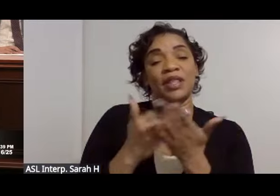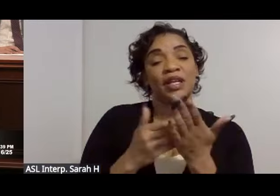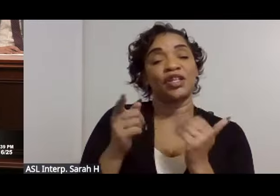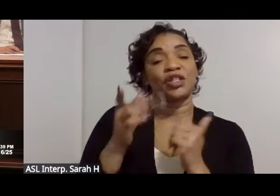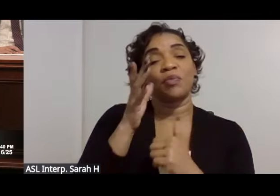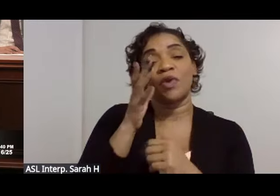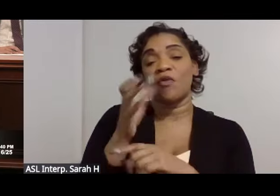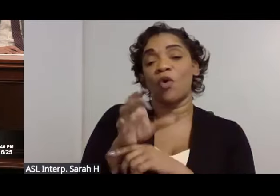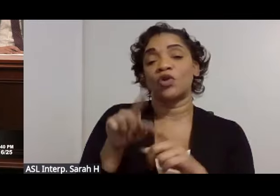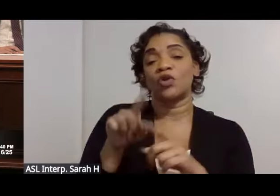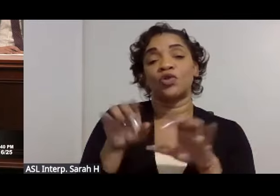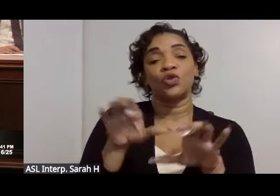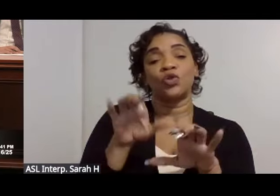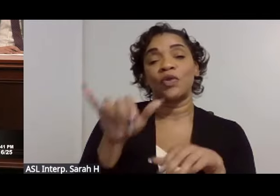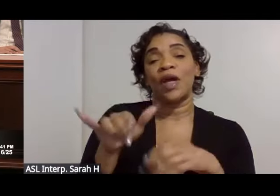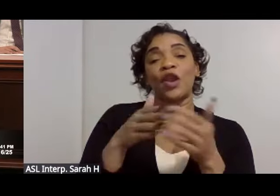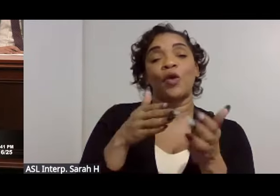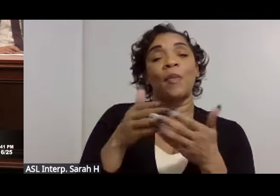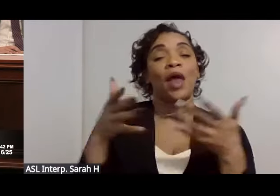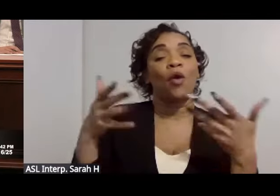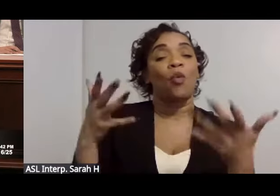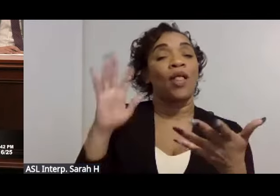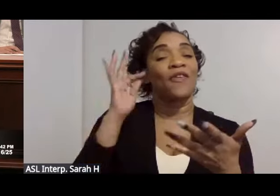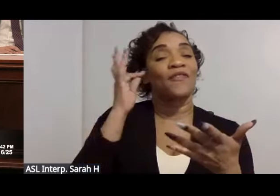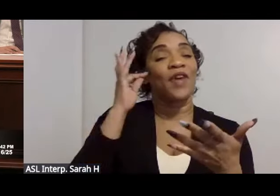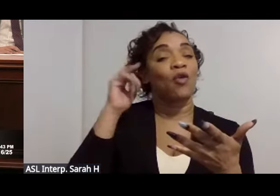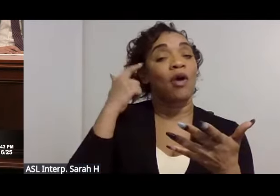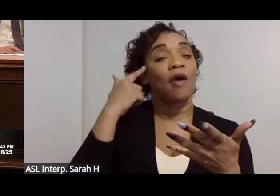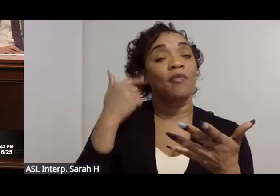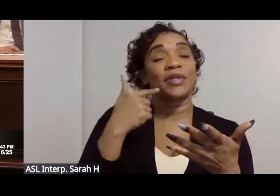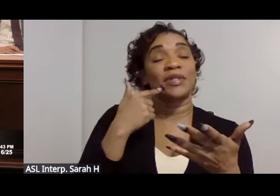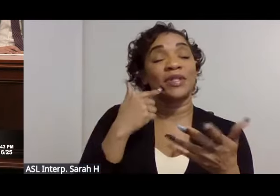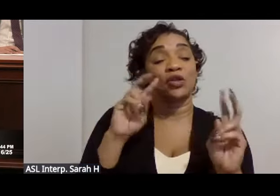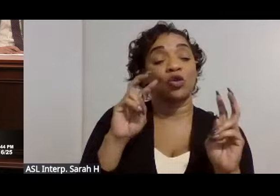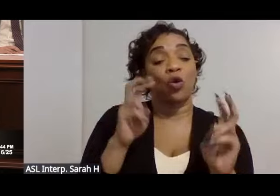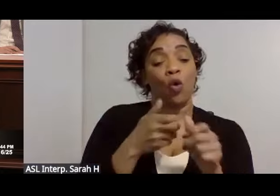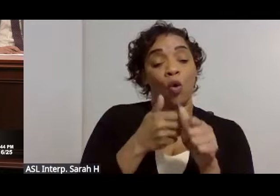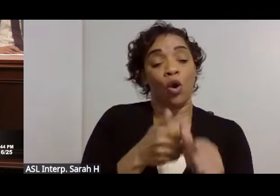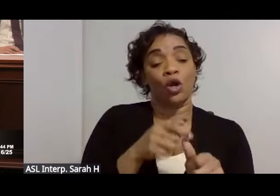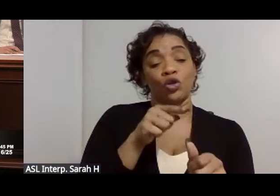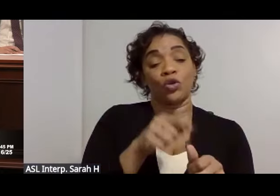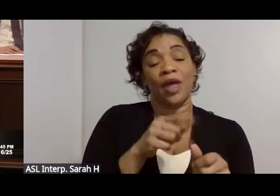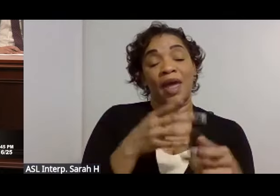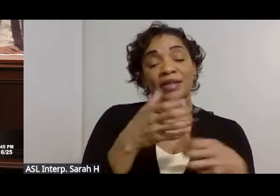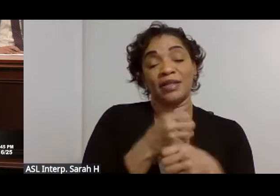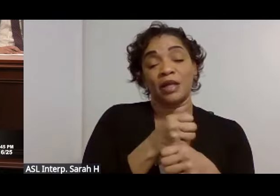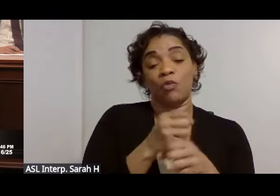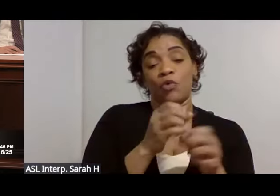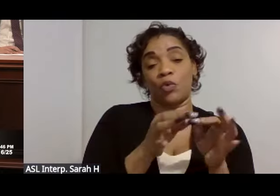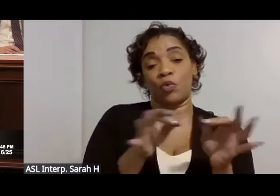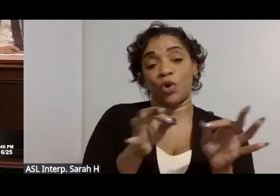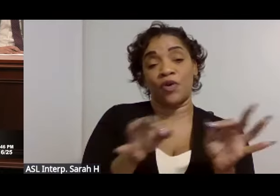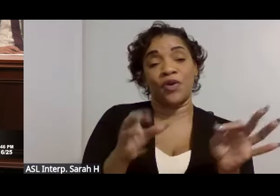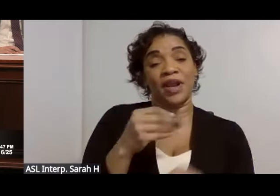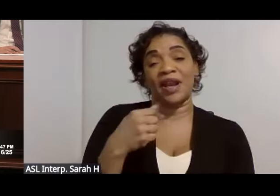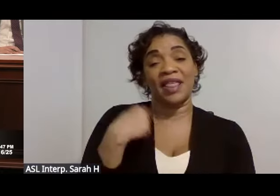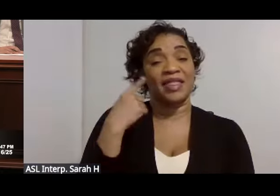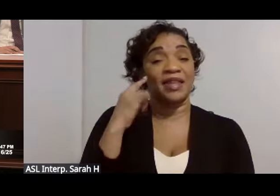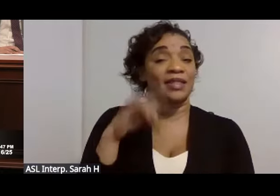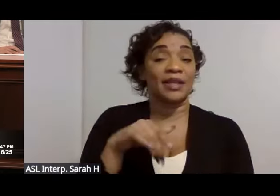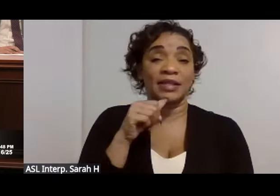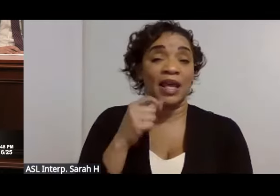what the federal government says, according to the wording of that summary. And I think it's inaccurate. She will